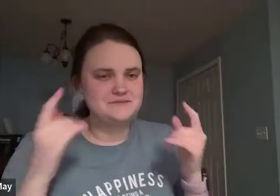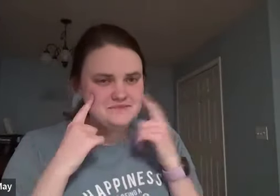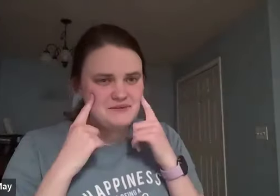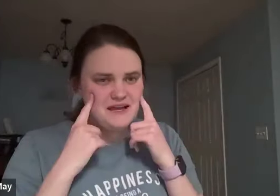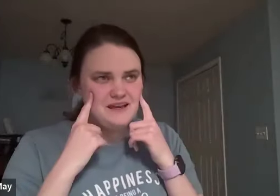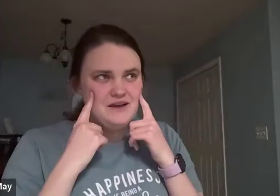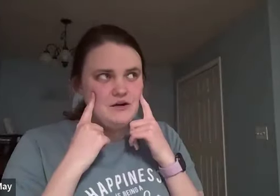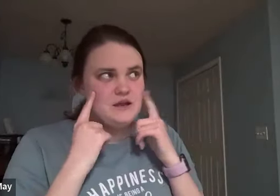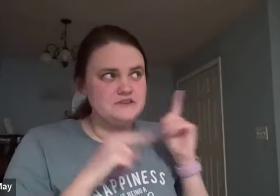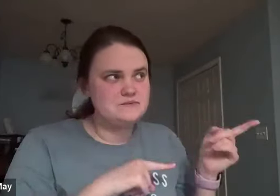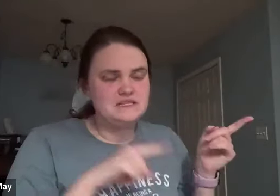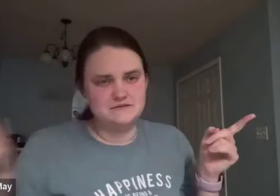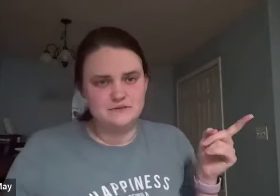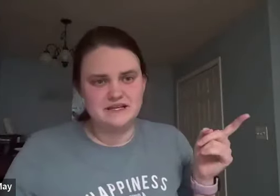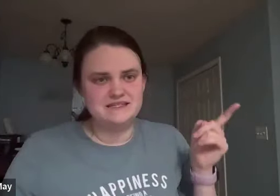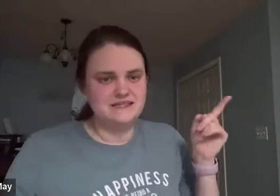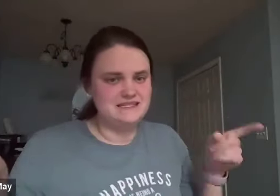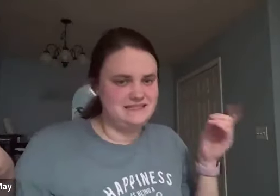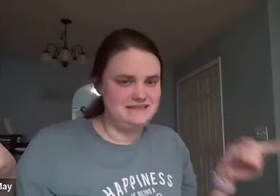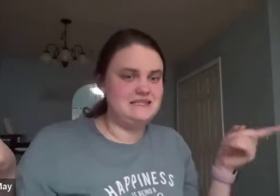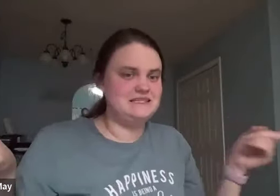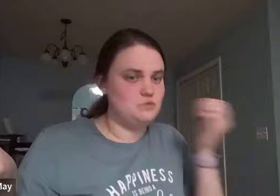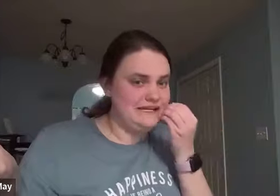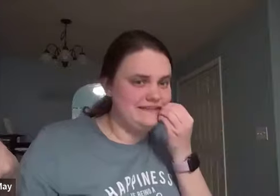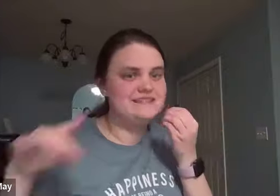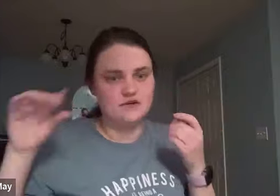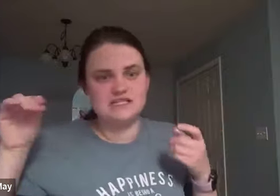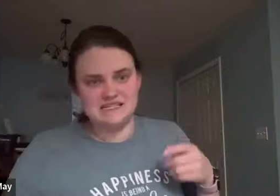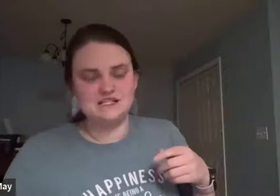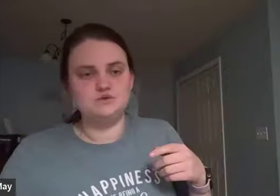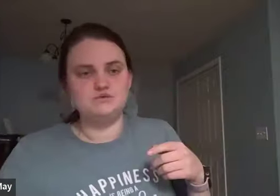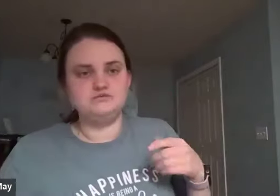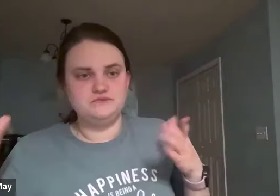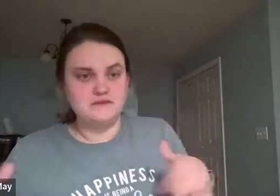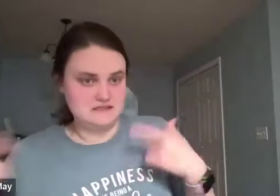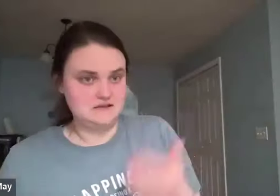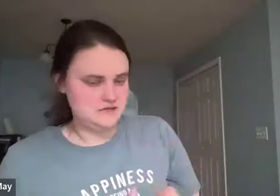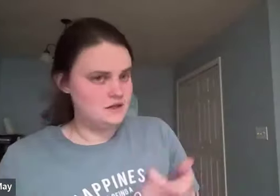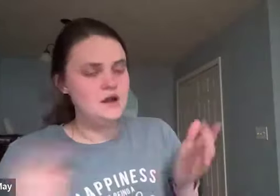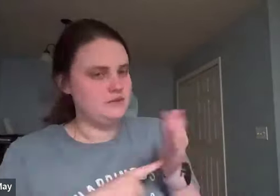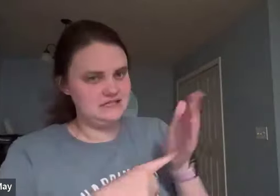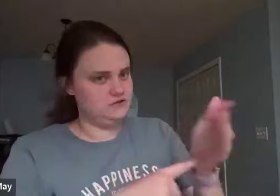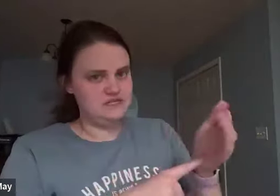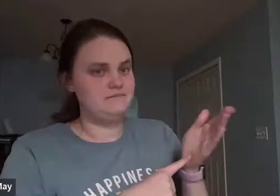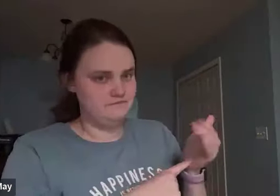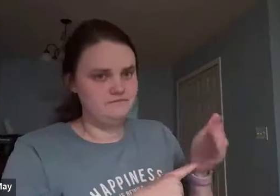sometimes I'm like, okay, would this be different because this is we're eating this versus this is something that's living, but it's still the same